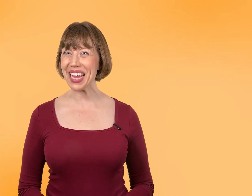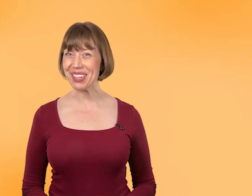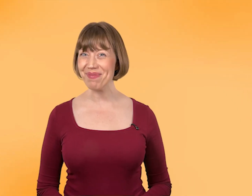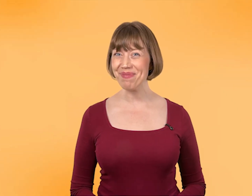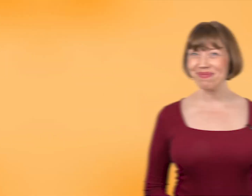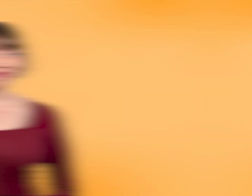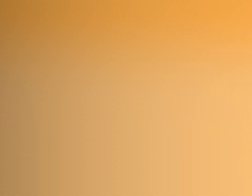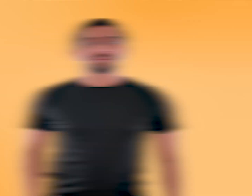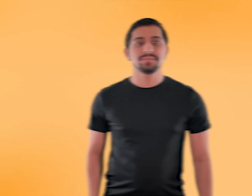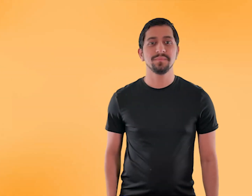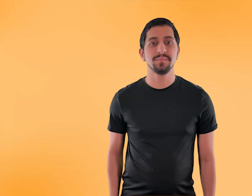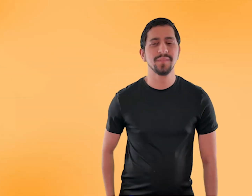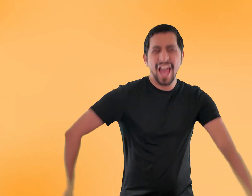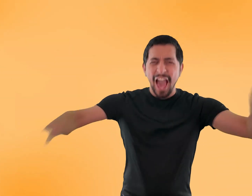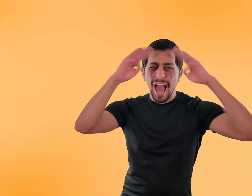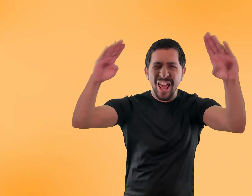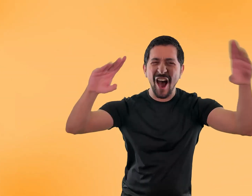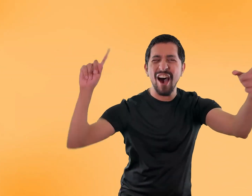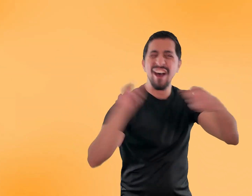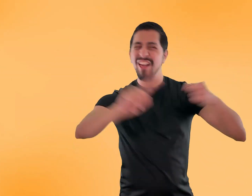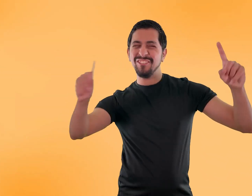reunion. Hello, friends.